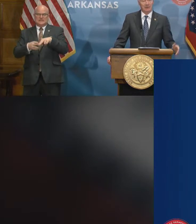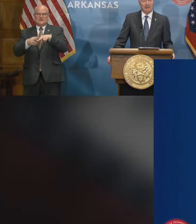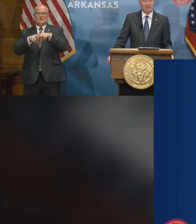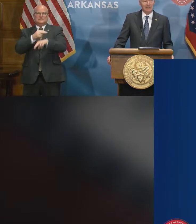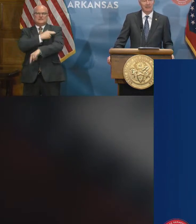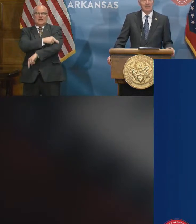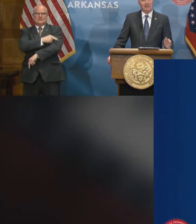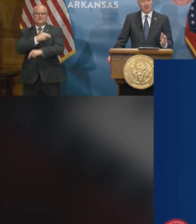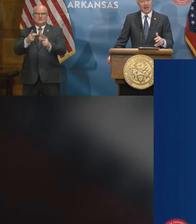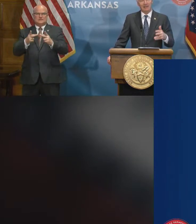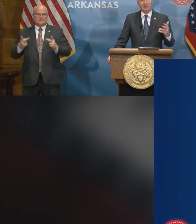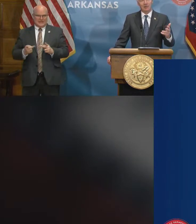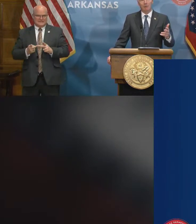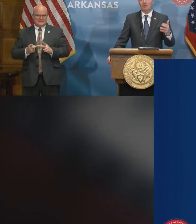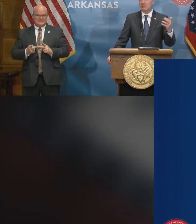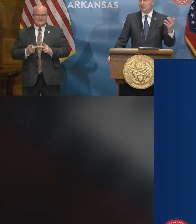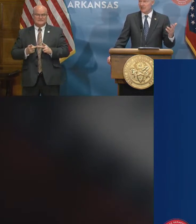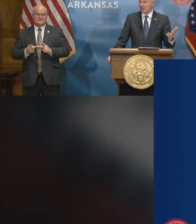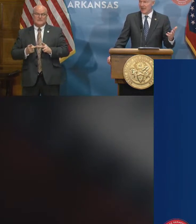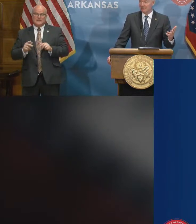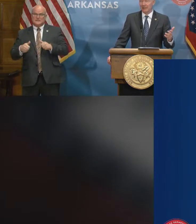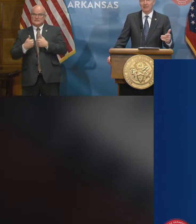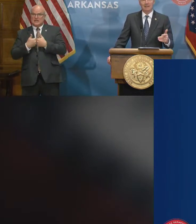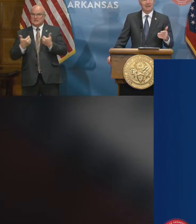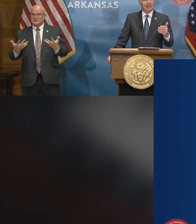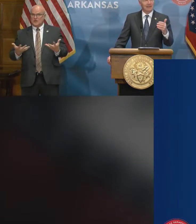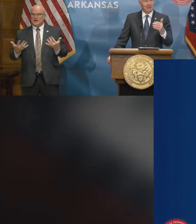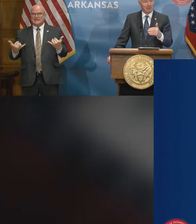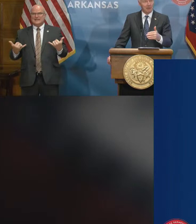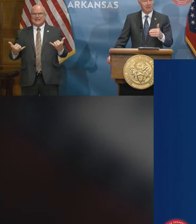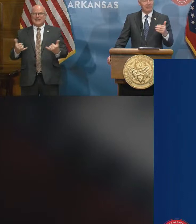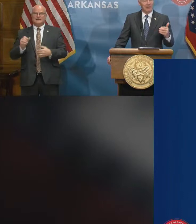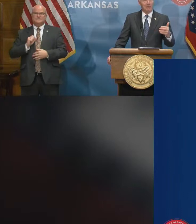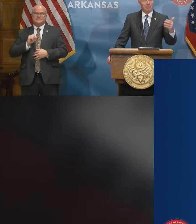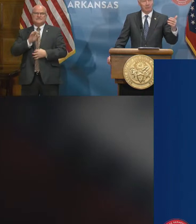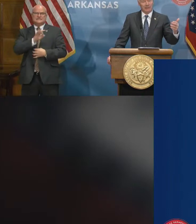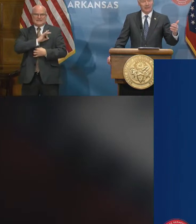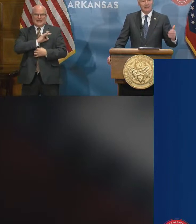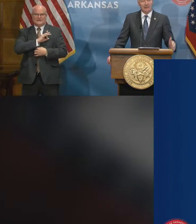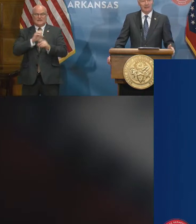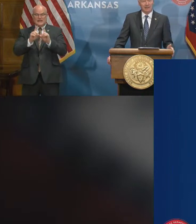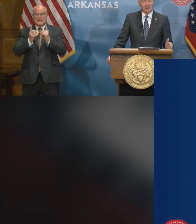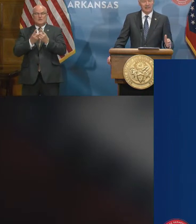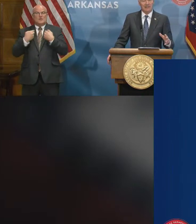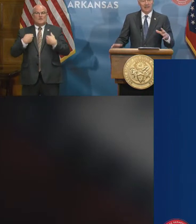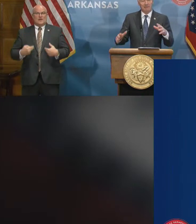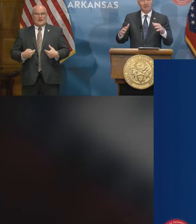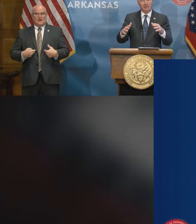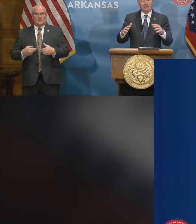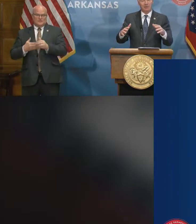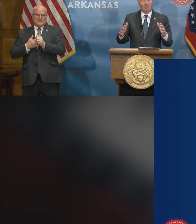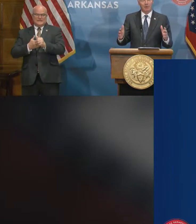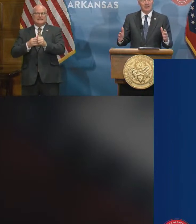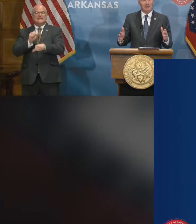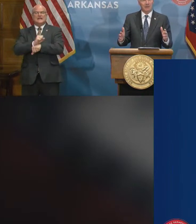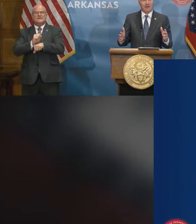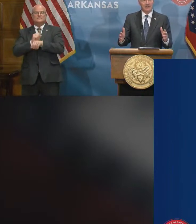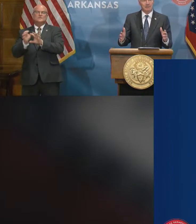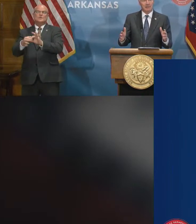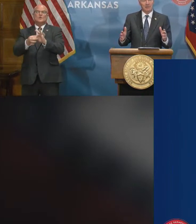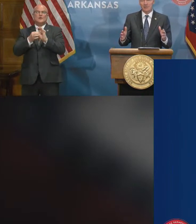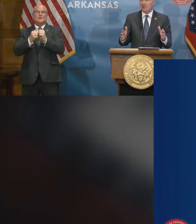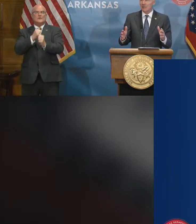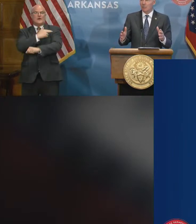hospital space. The challenge, of course, is the staffing, and the Department of Health will be leading the effort to coordinate